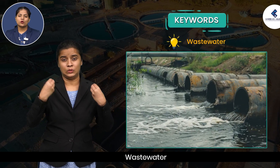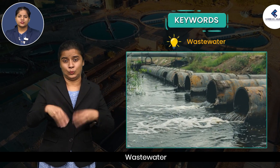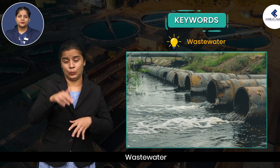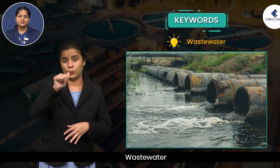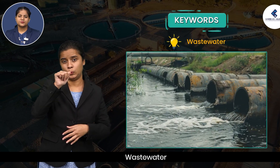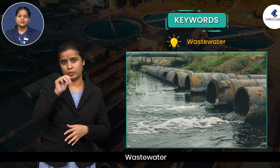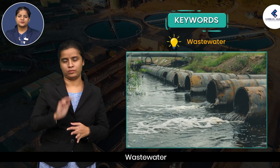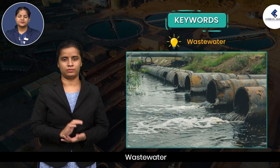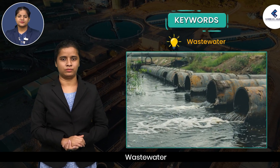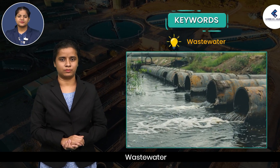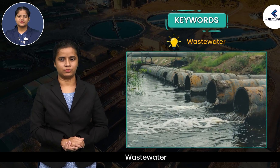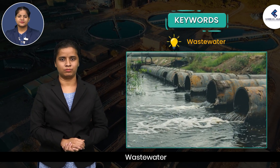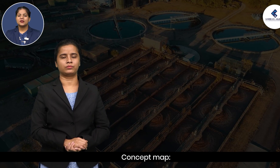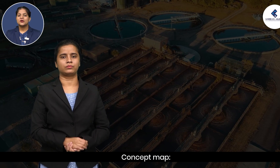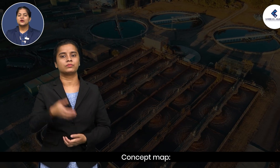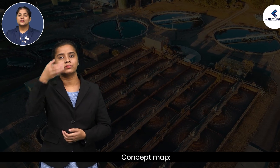wastewater.